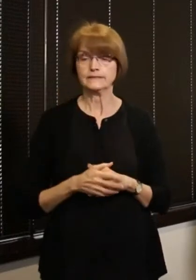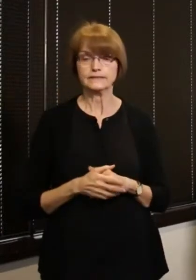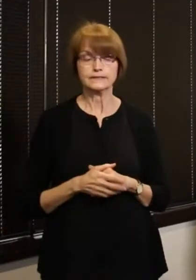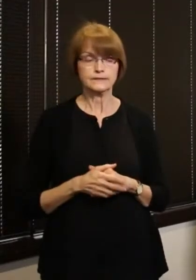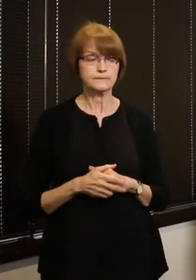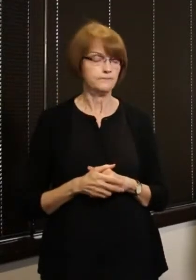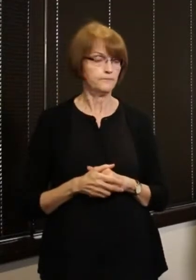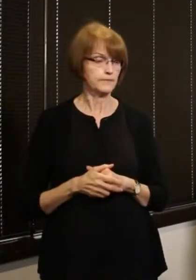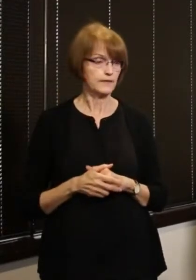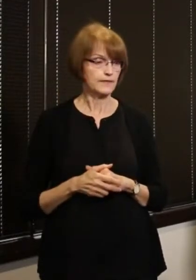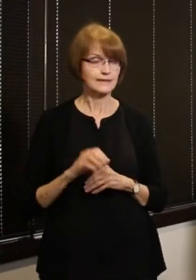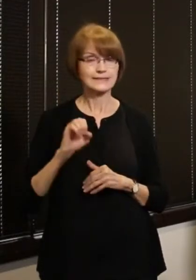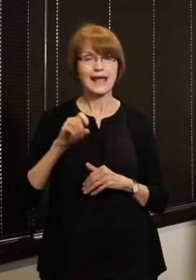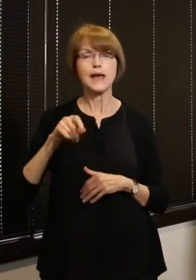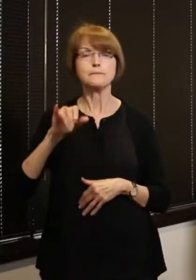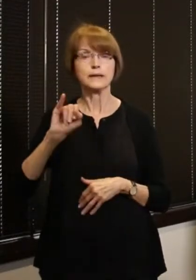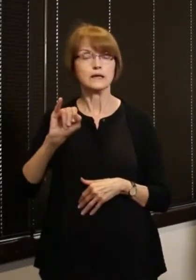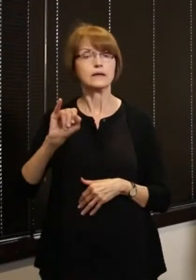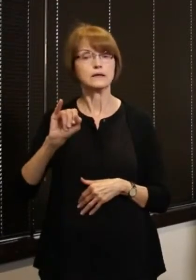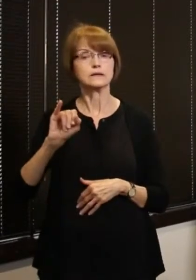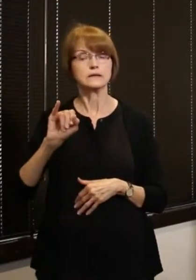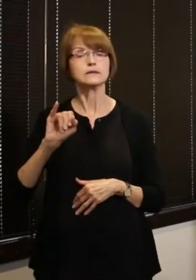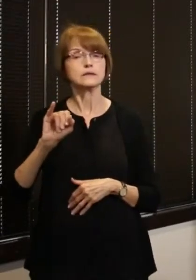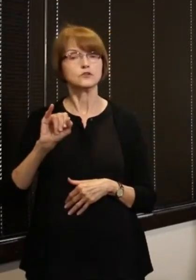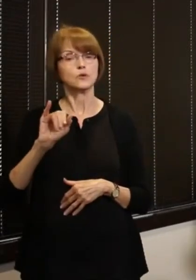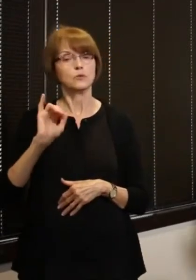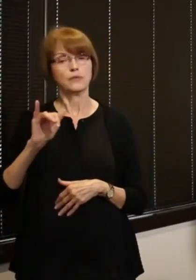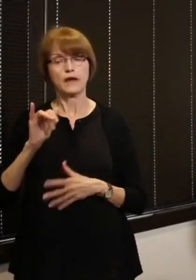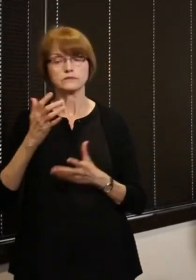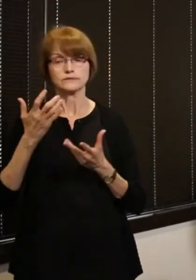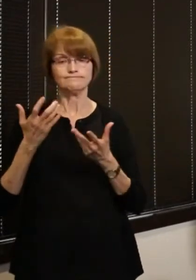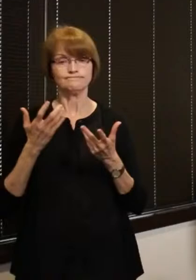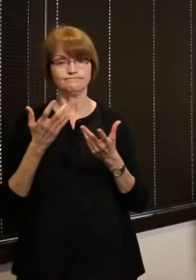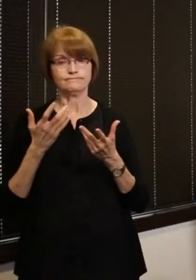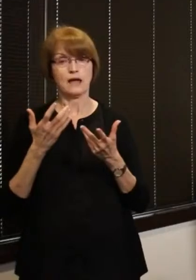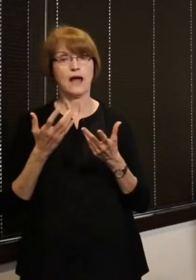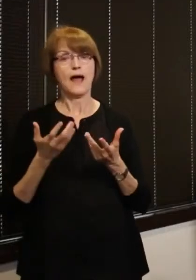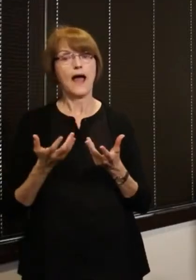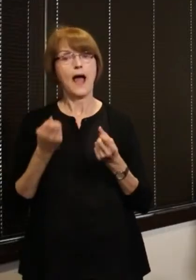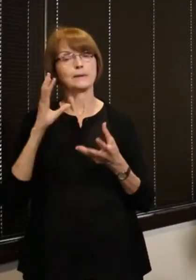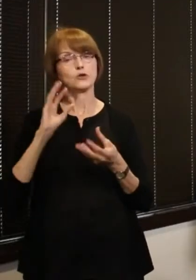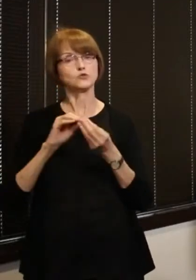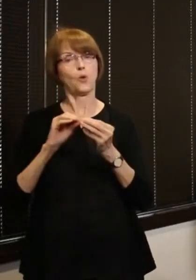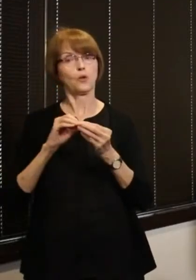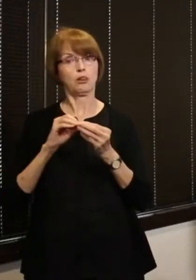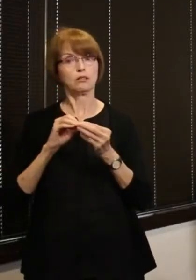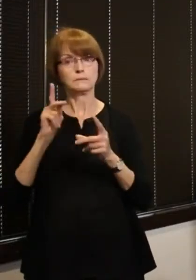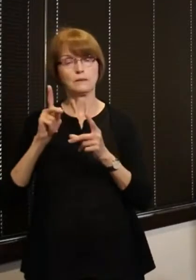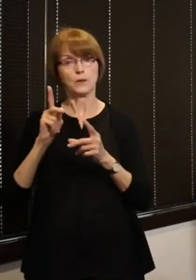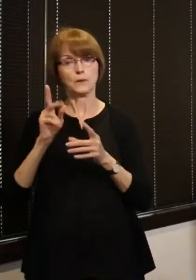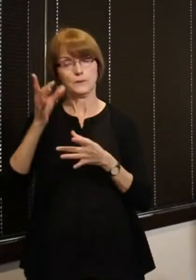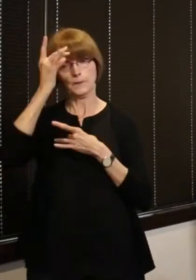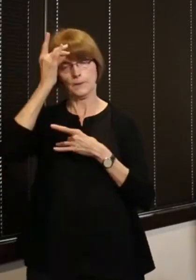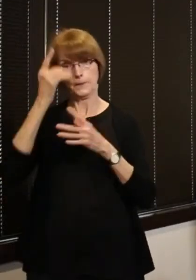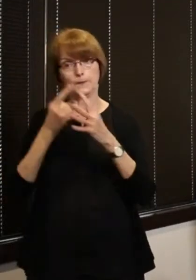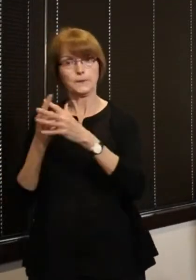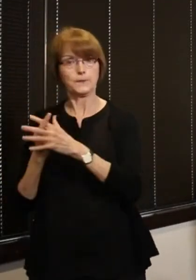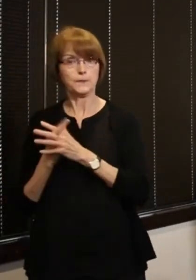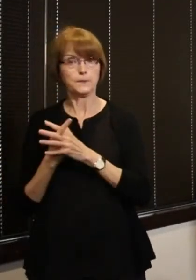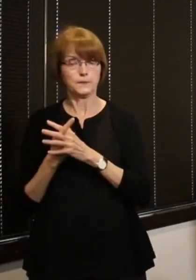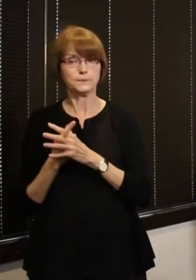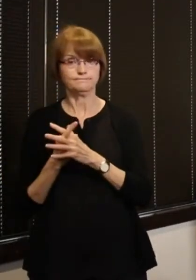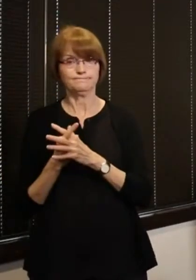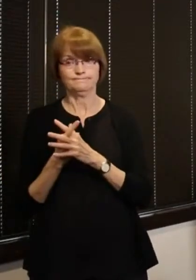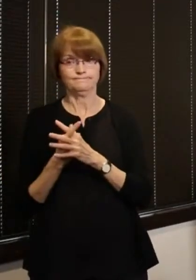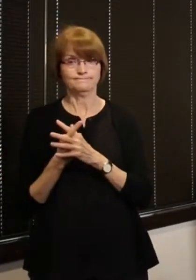And this is our epi curve, so this is the number of cases. Before I was showing hospitalization data, but this is cases that have